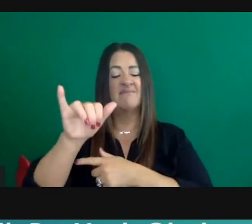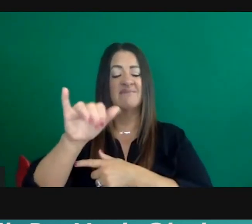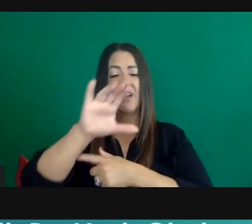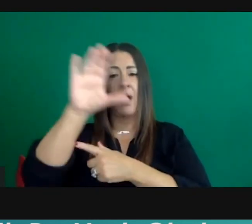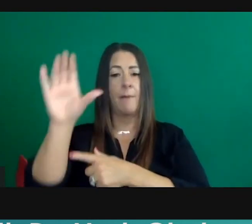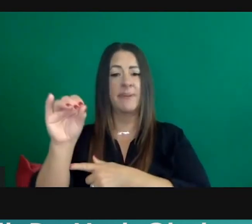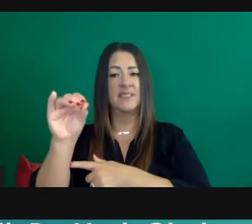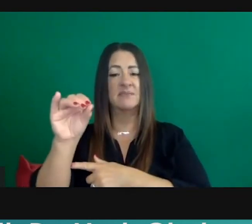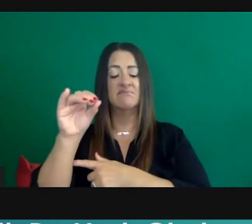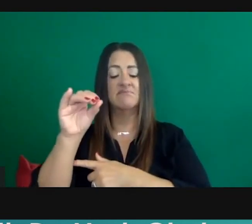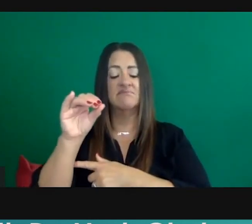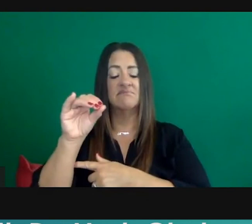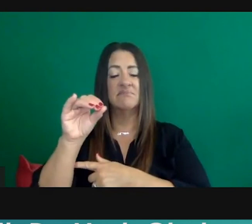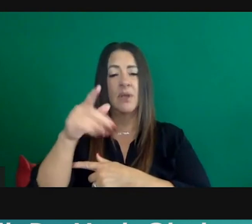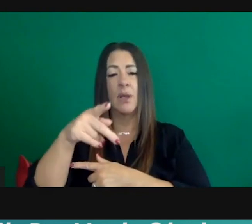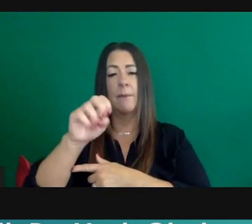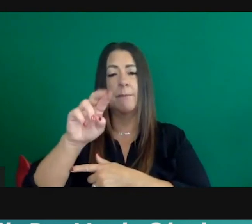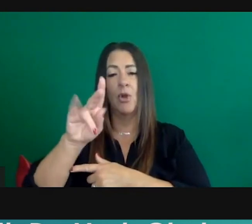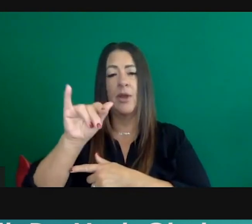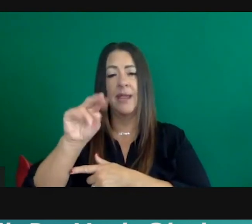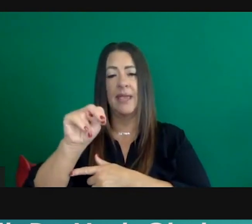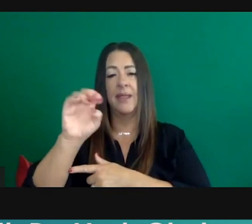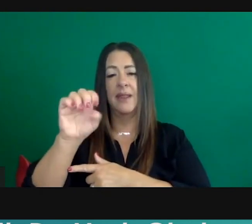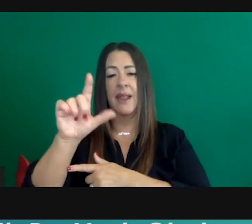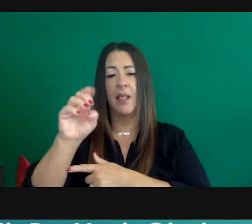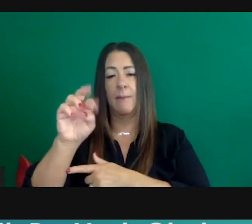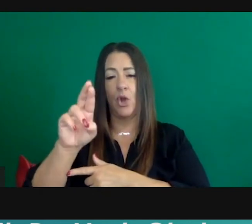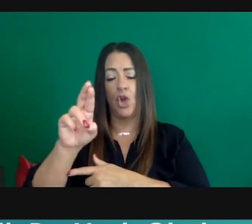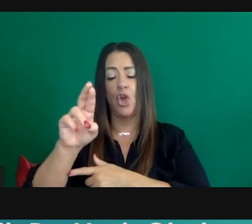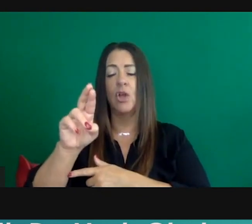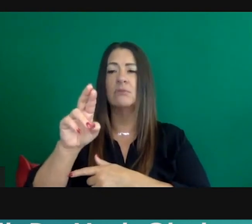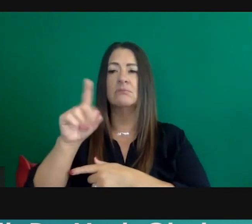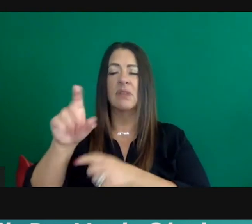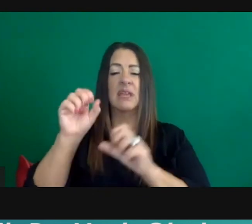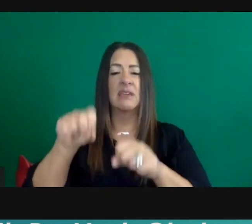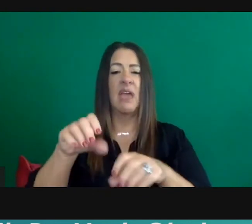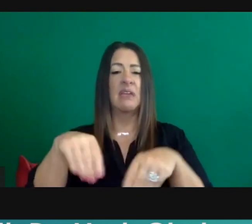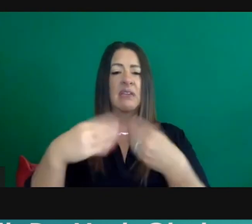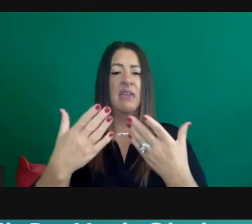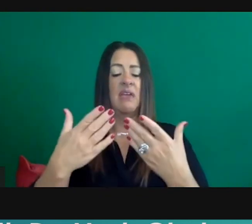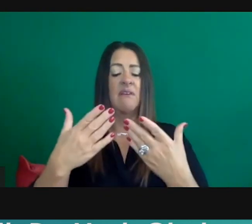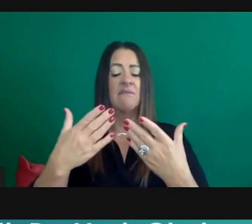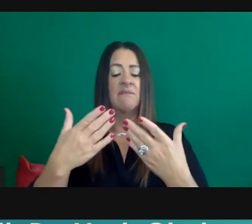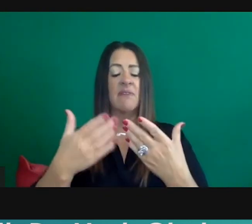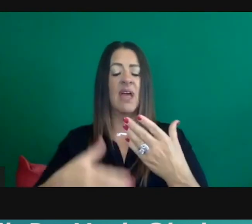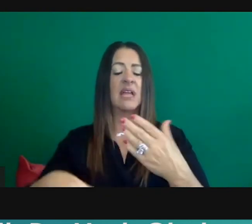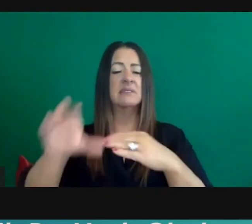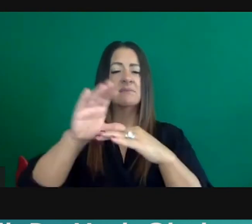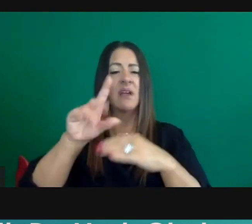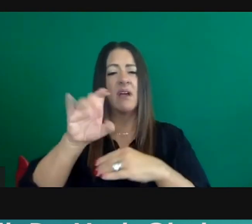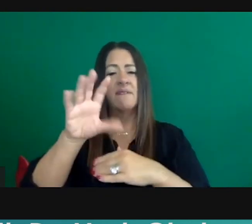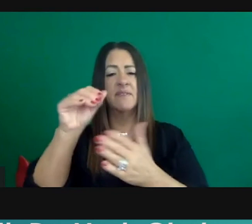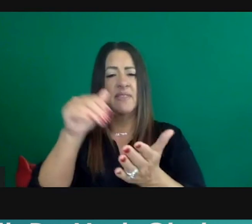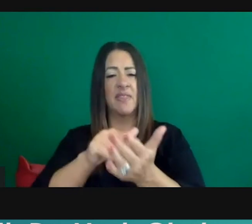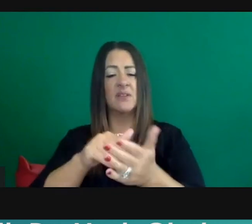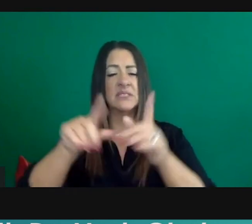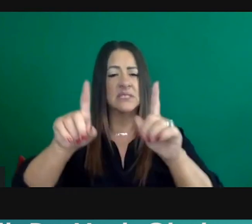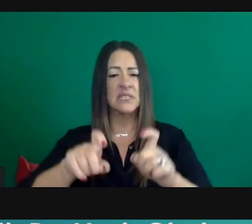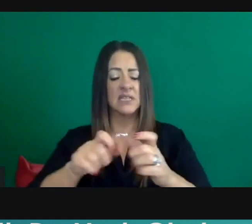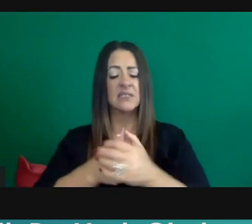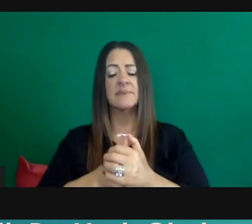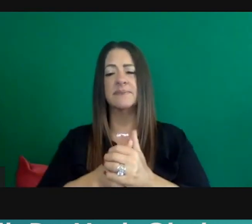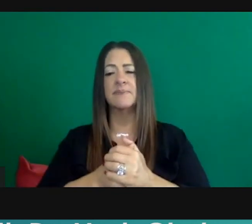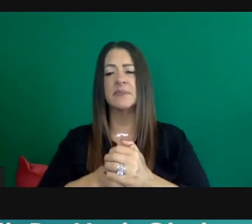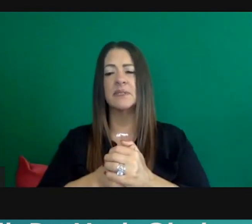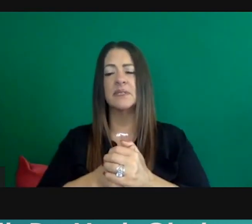Perkins-Elmer, up to 150,000 tests a day, was in order to be able to support school testing in